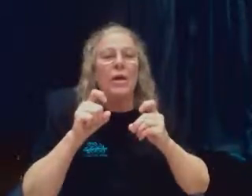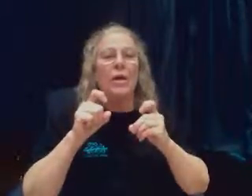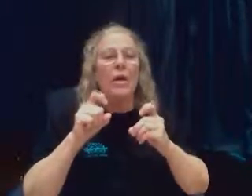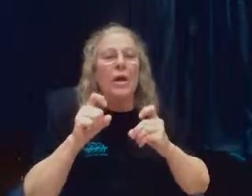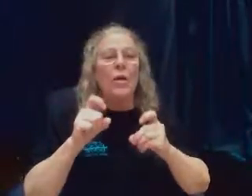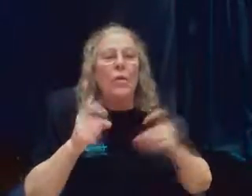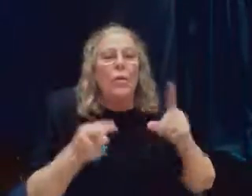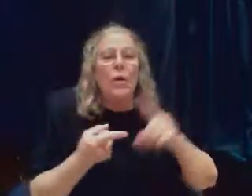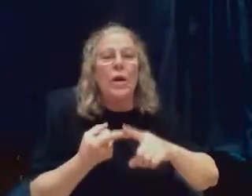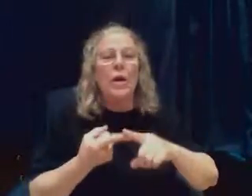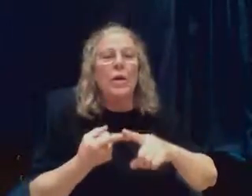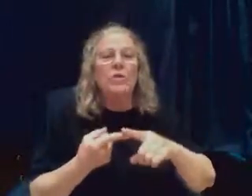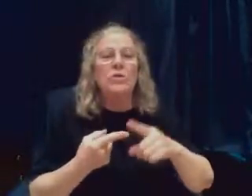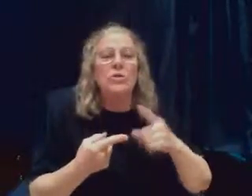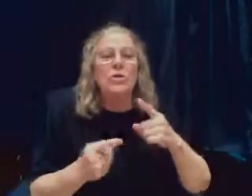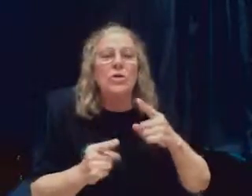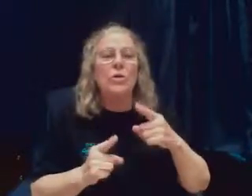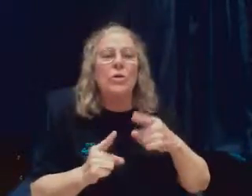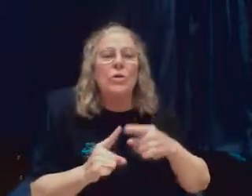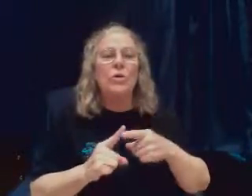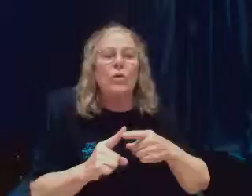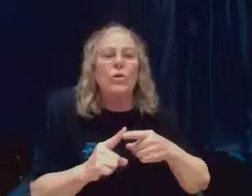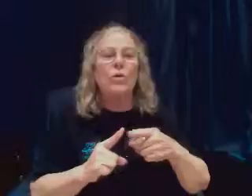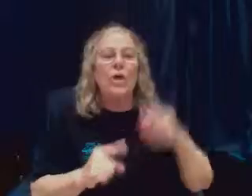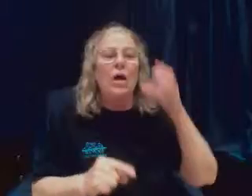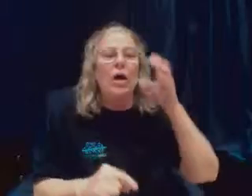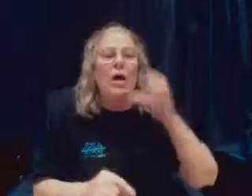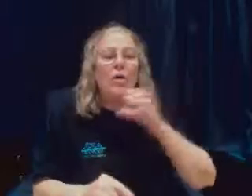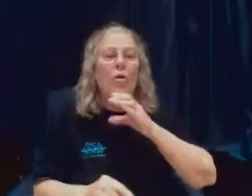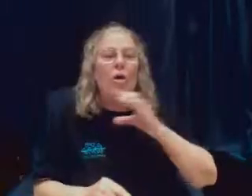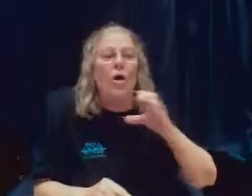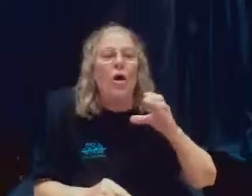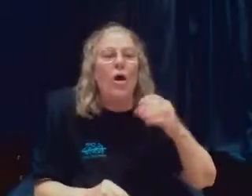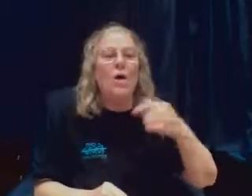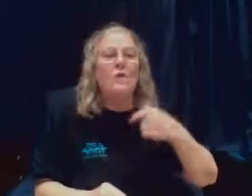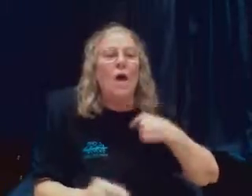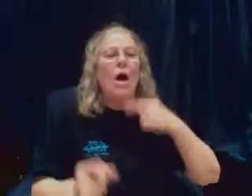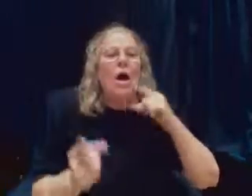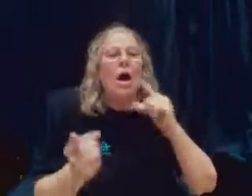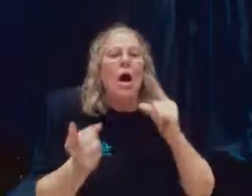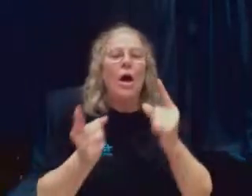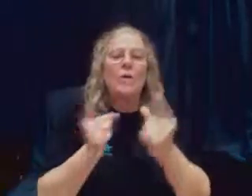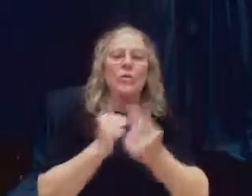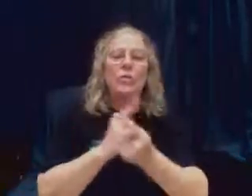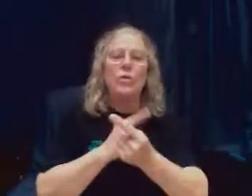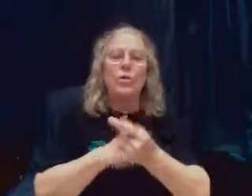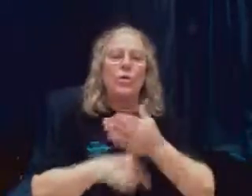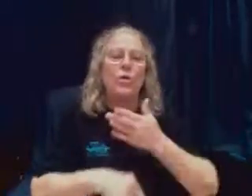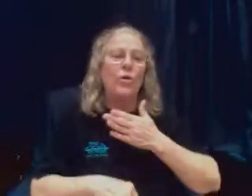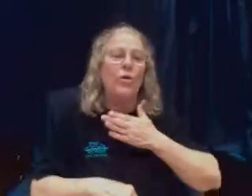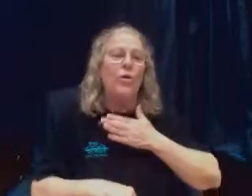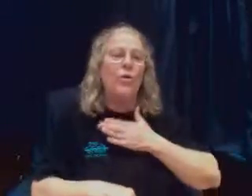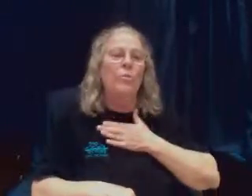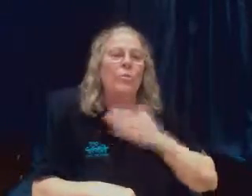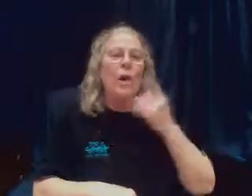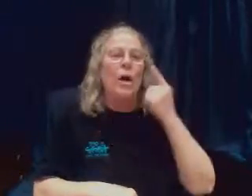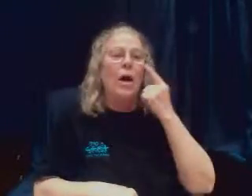thee. When to the cross I turn